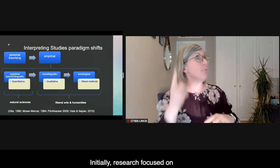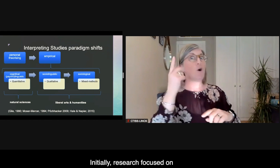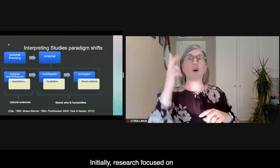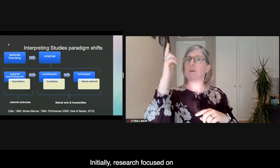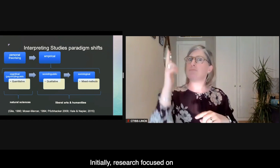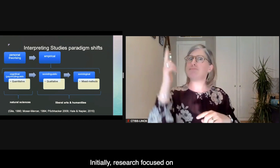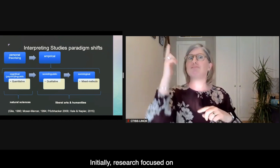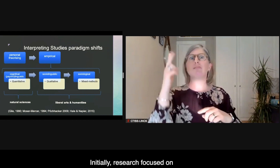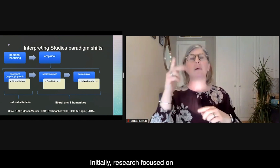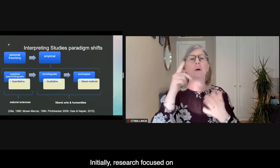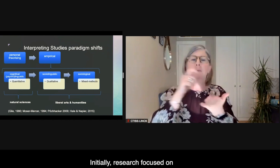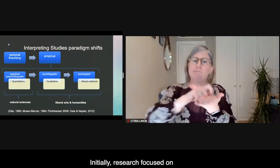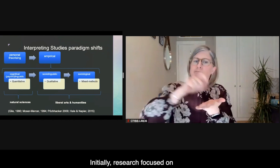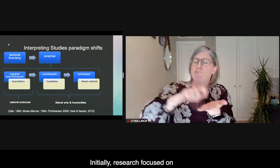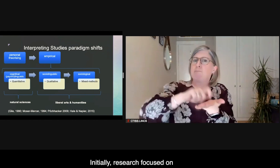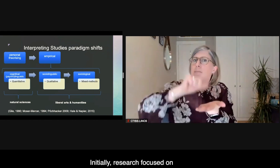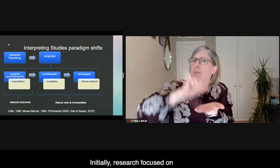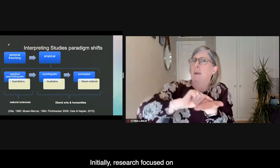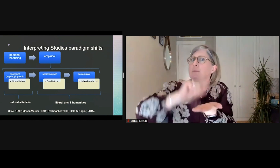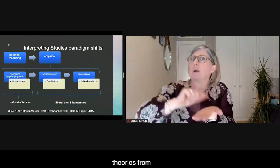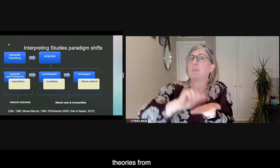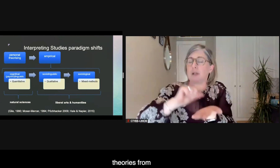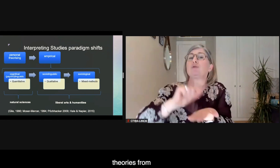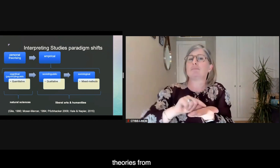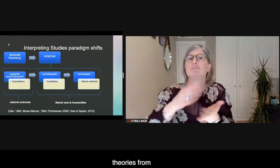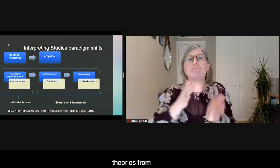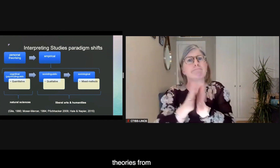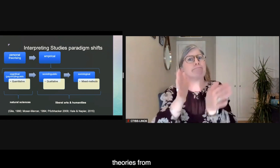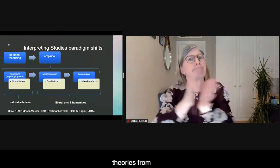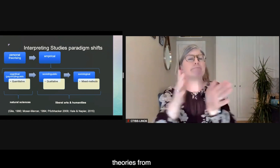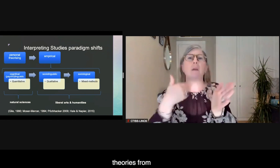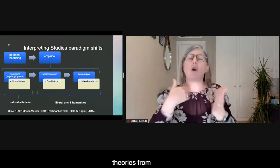Initially, research focused on theories from conference interpreters' experiences,